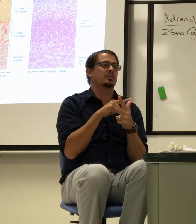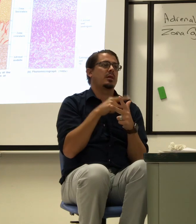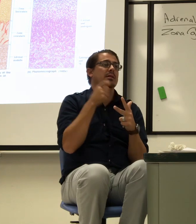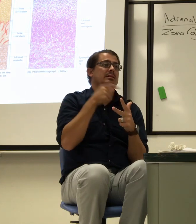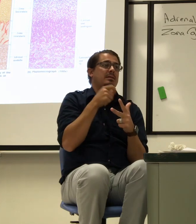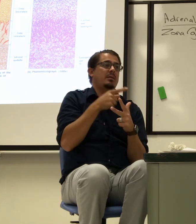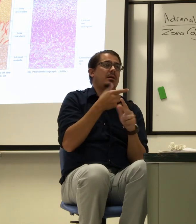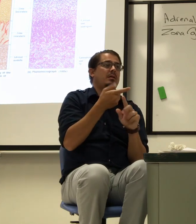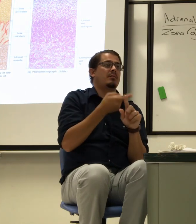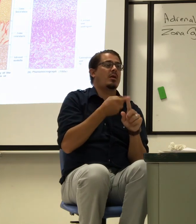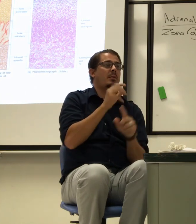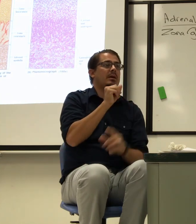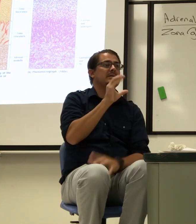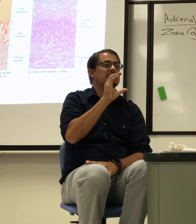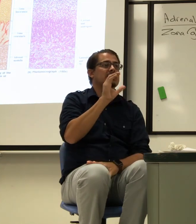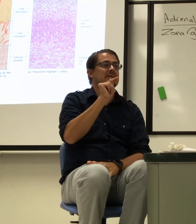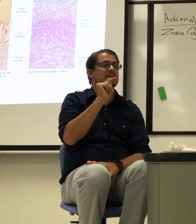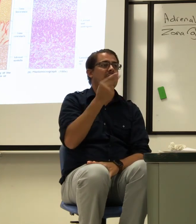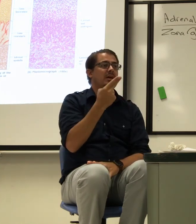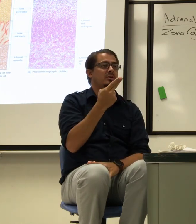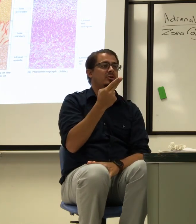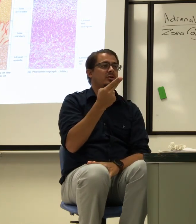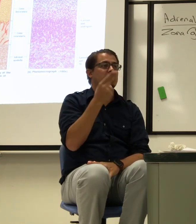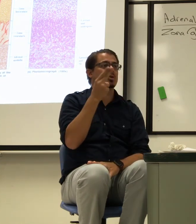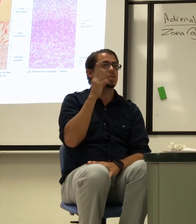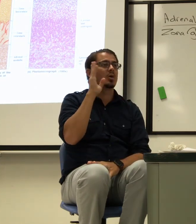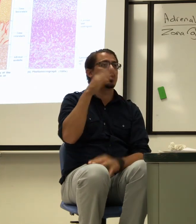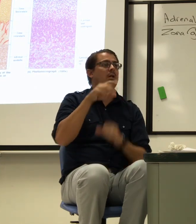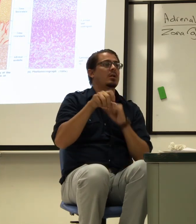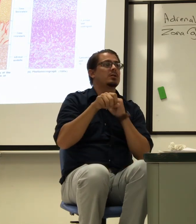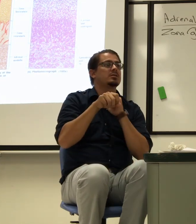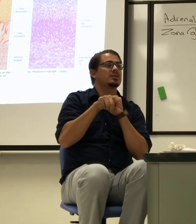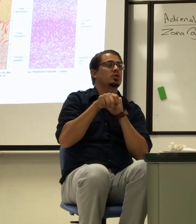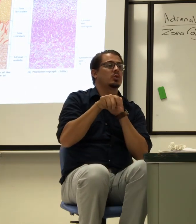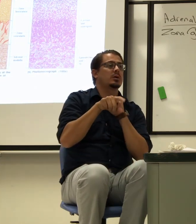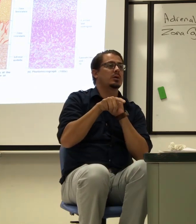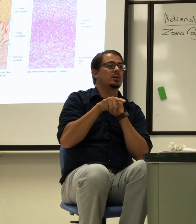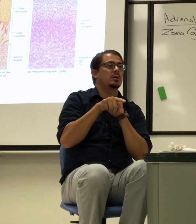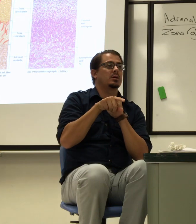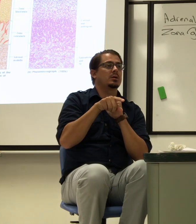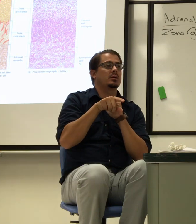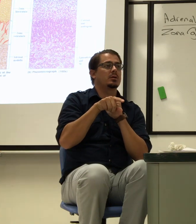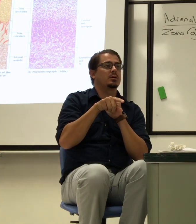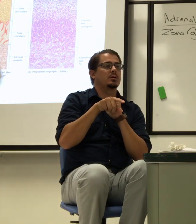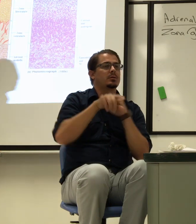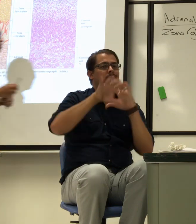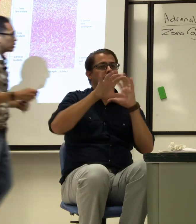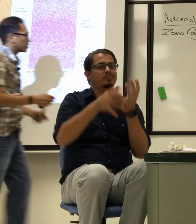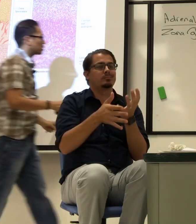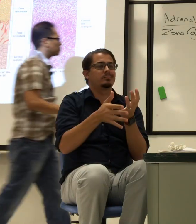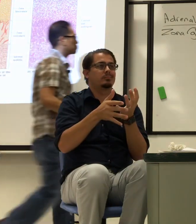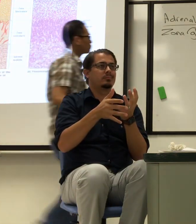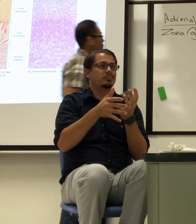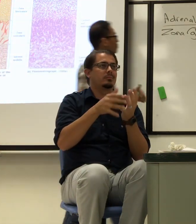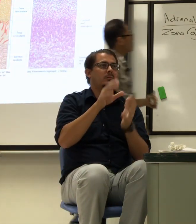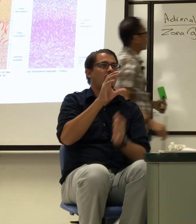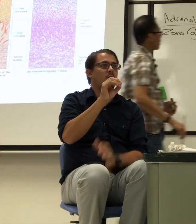by the ACTH, it'll secrete, well, there are a class of corticoids